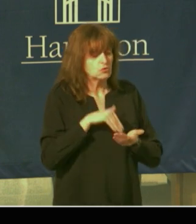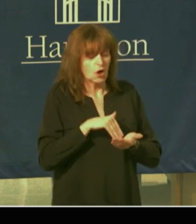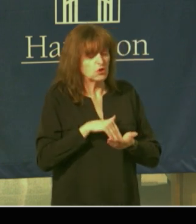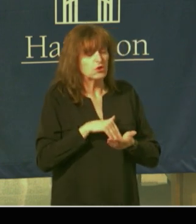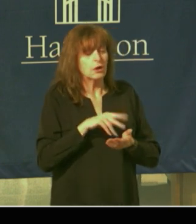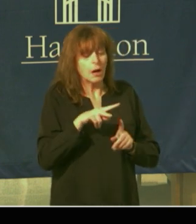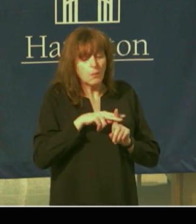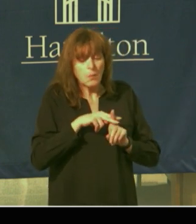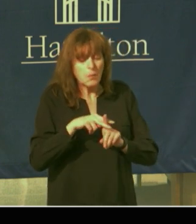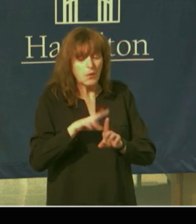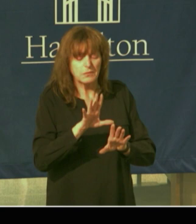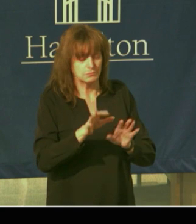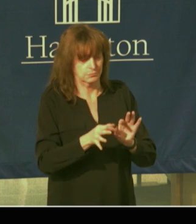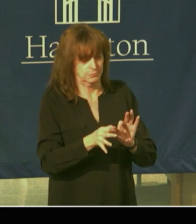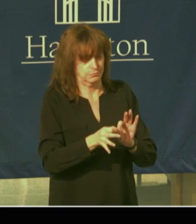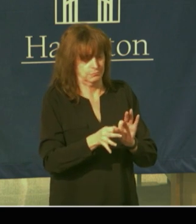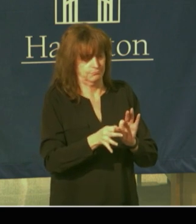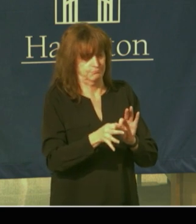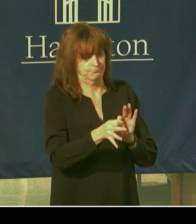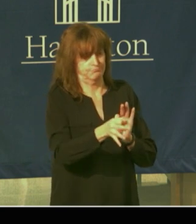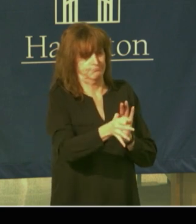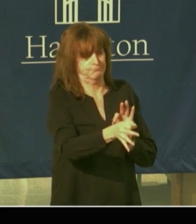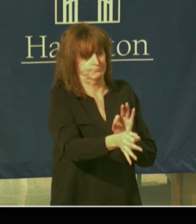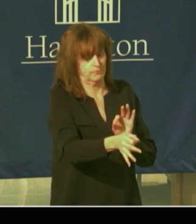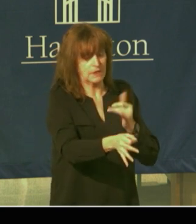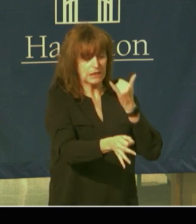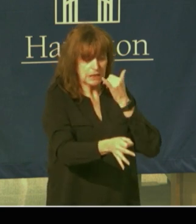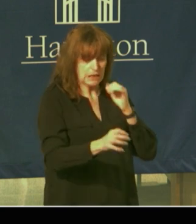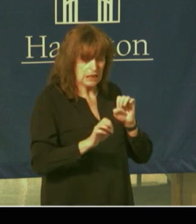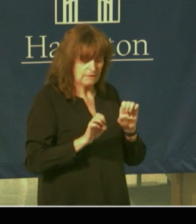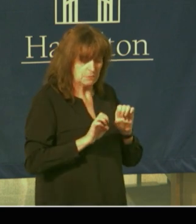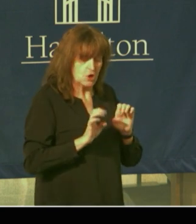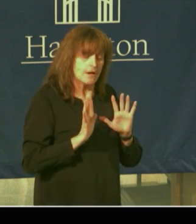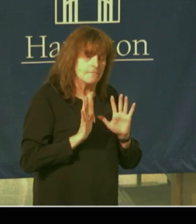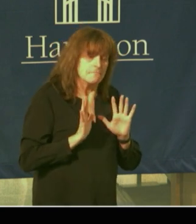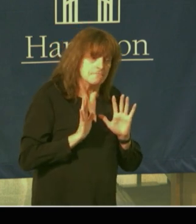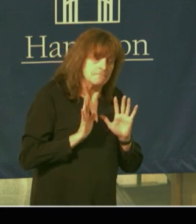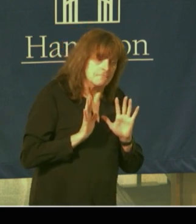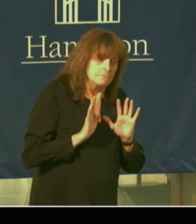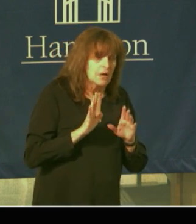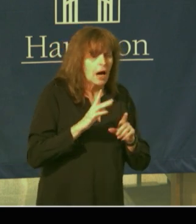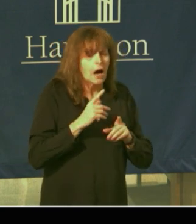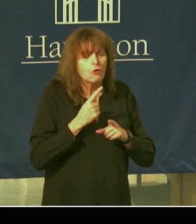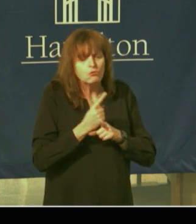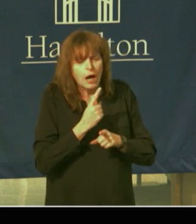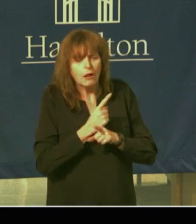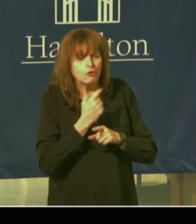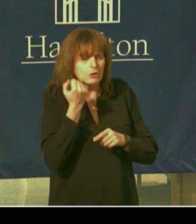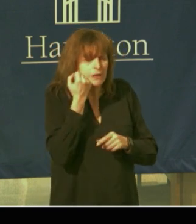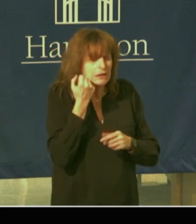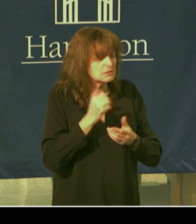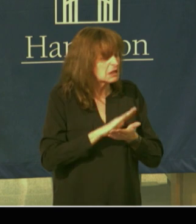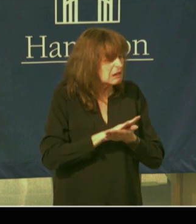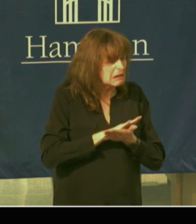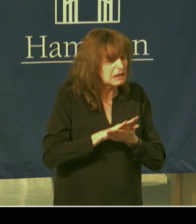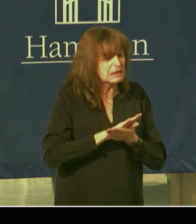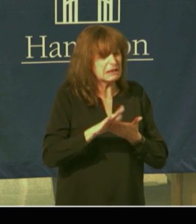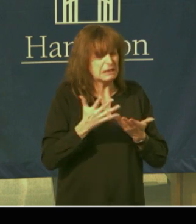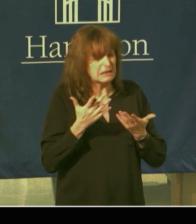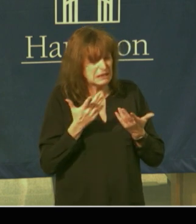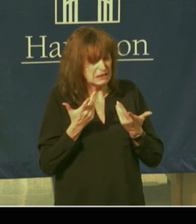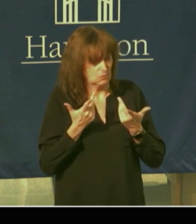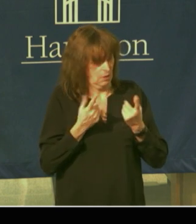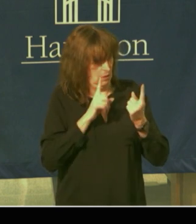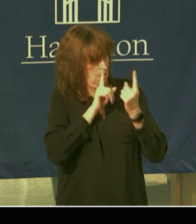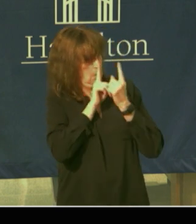elective and preventive visits because, you know, the proximity with hygienists and the dentists and patients and waiting